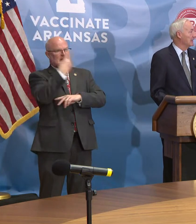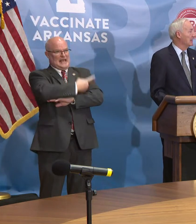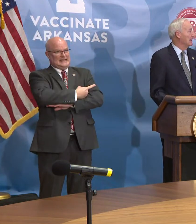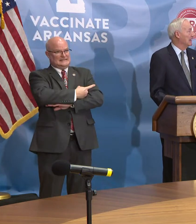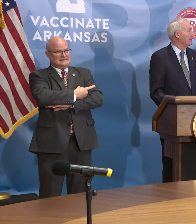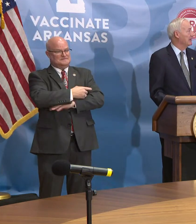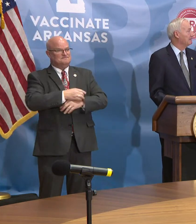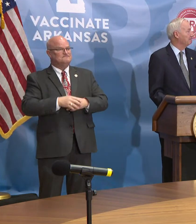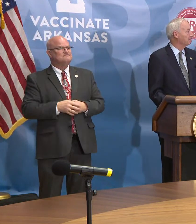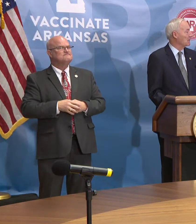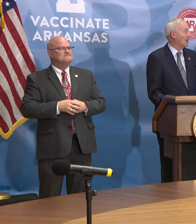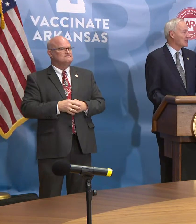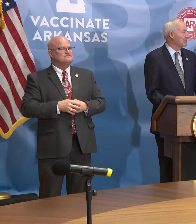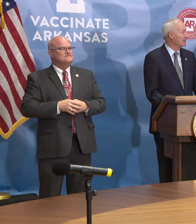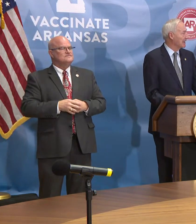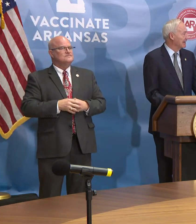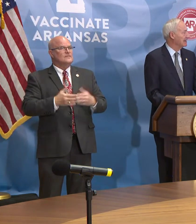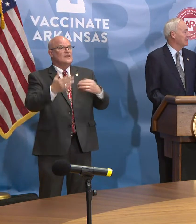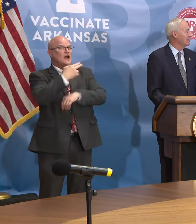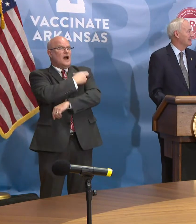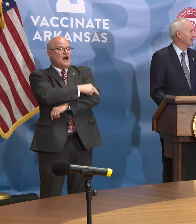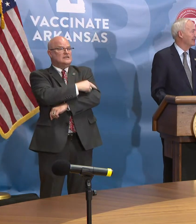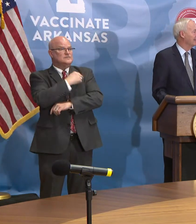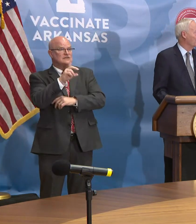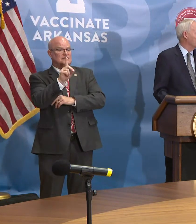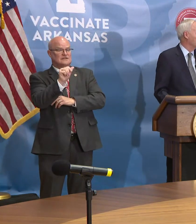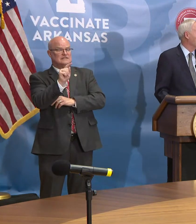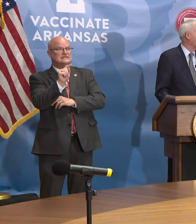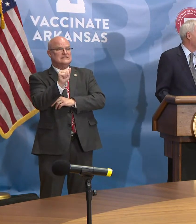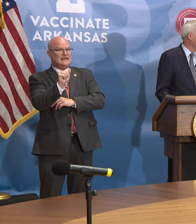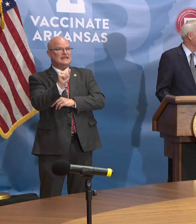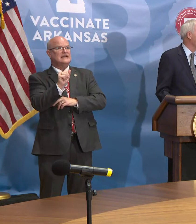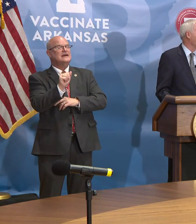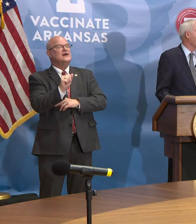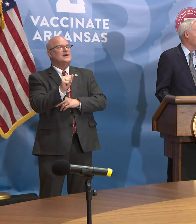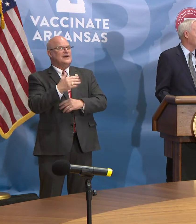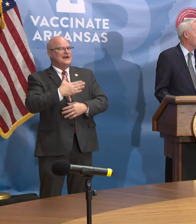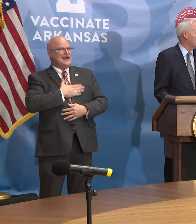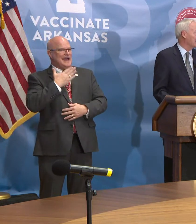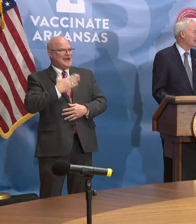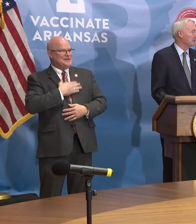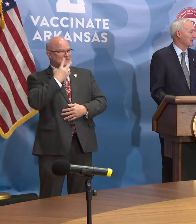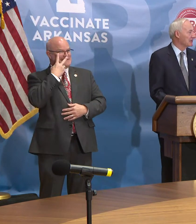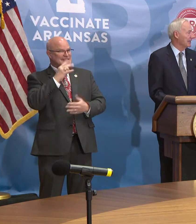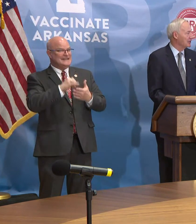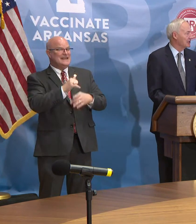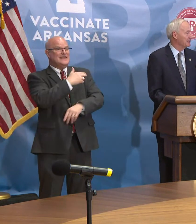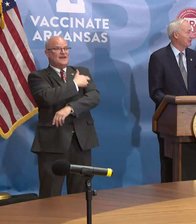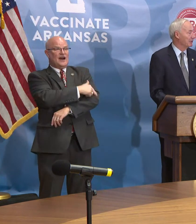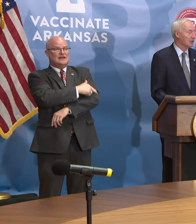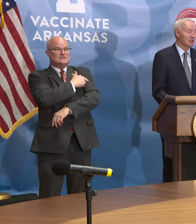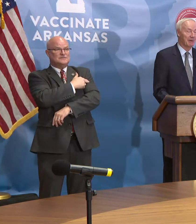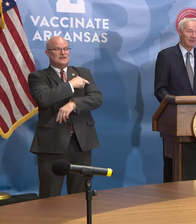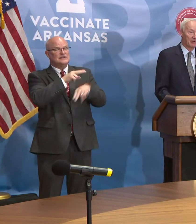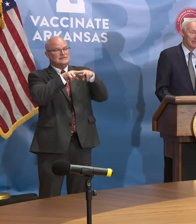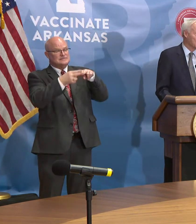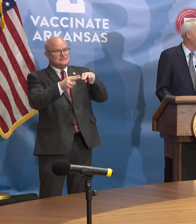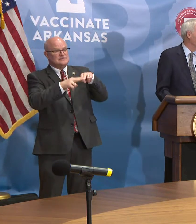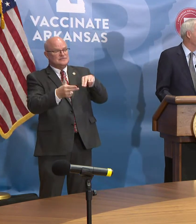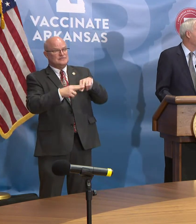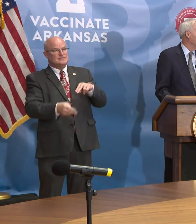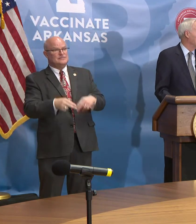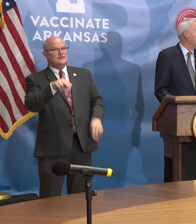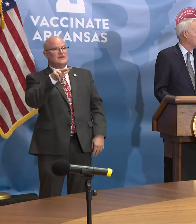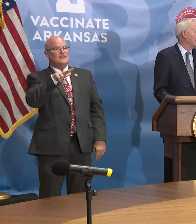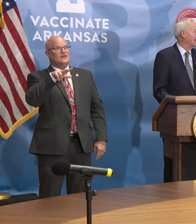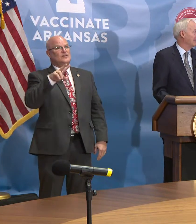days. And then hospital data, we're pleased to see that the hospitalizations have been reduced by